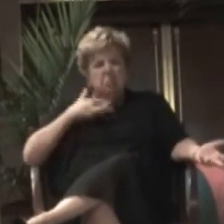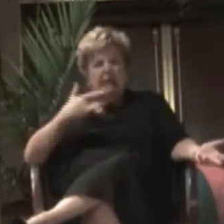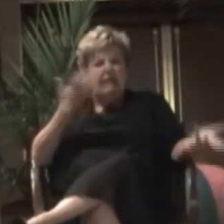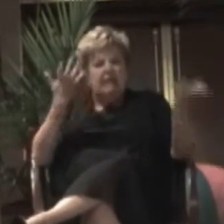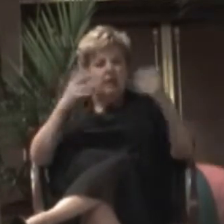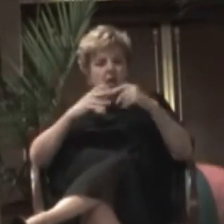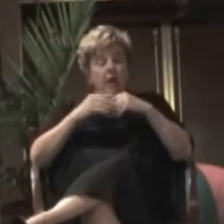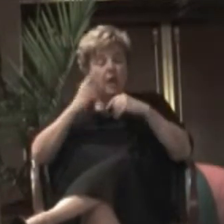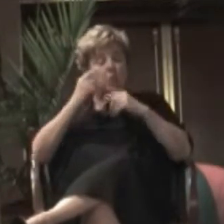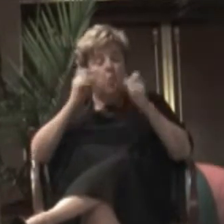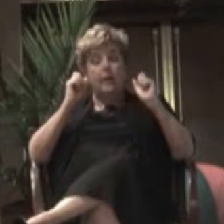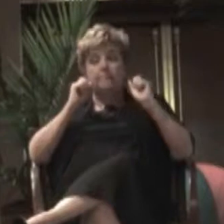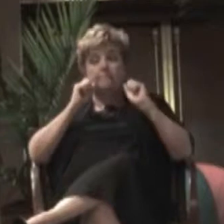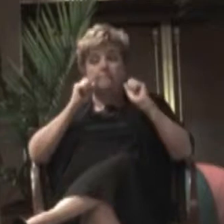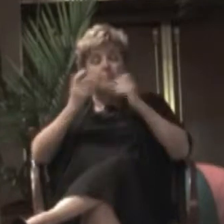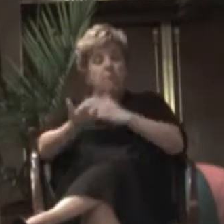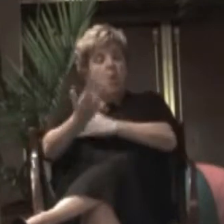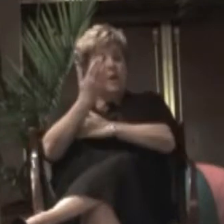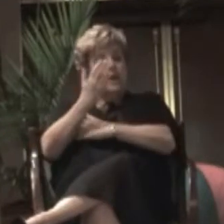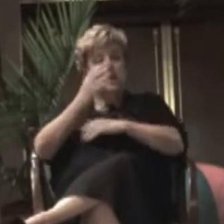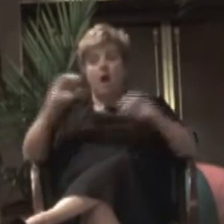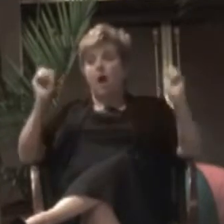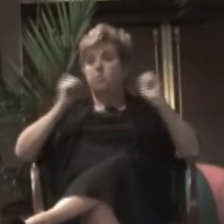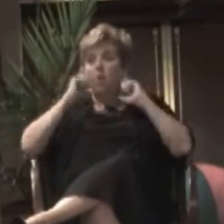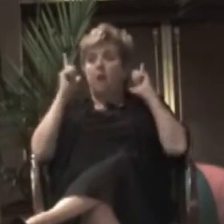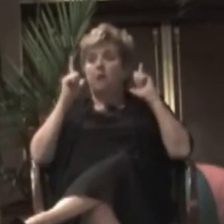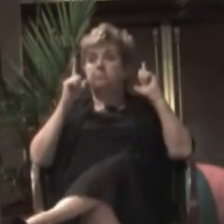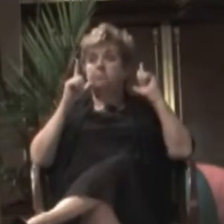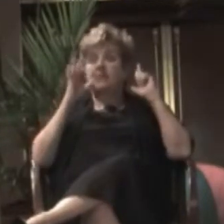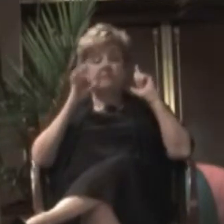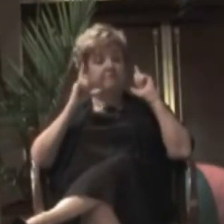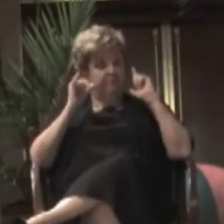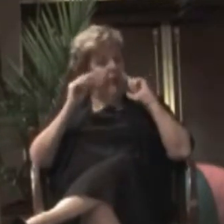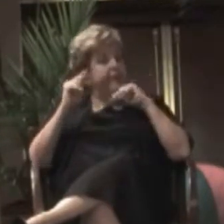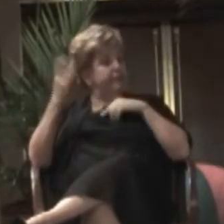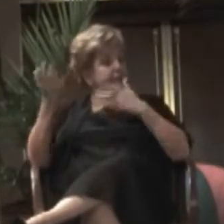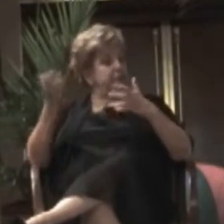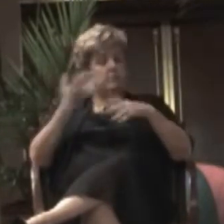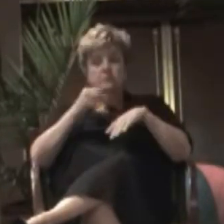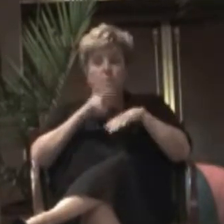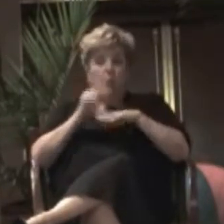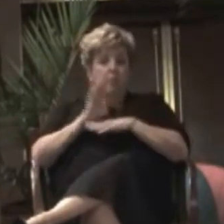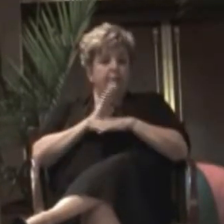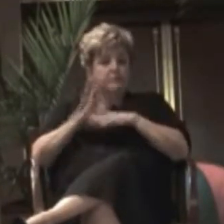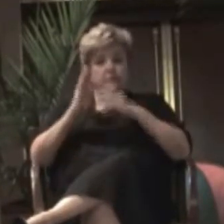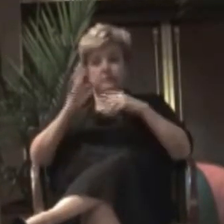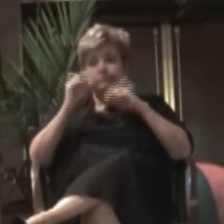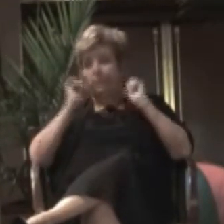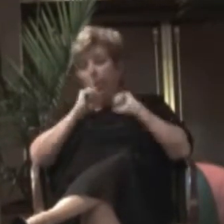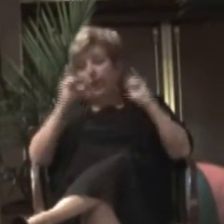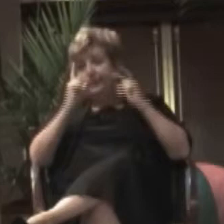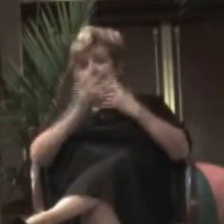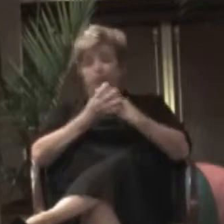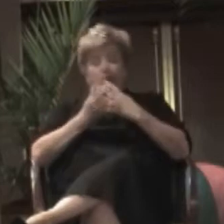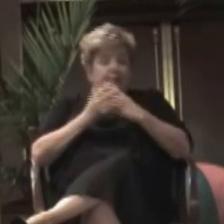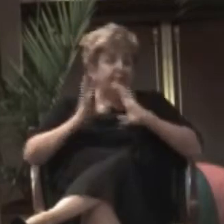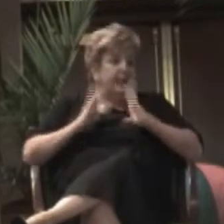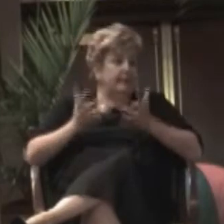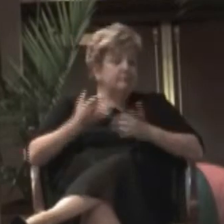I came to a jail in Flint, no novelty, normal business. And I got to a point where I woke in